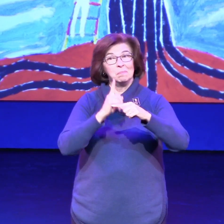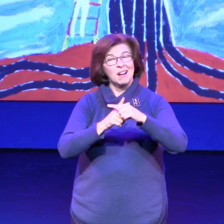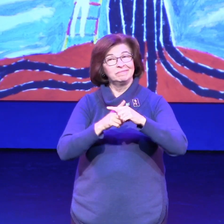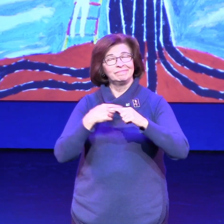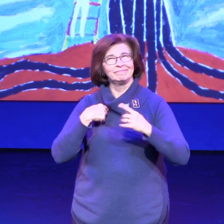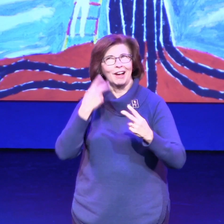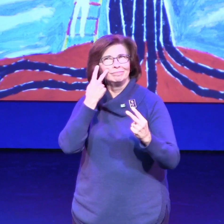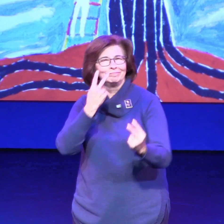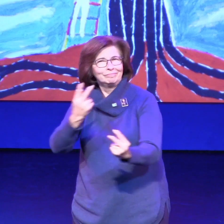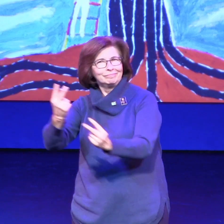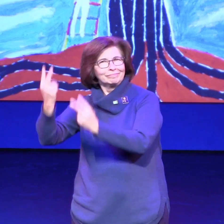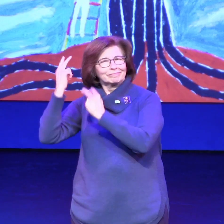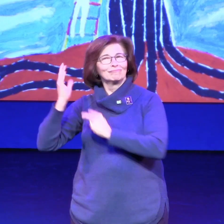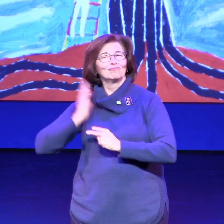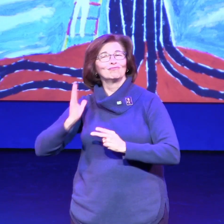production this evening.